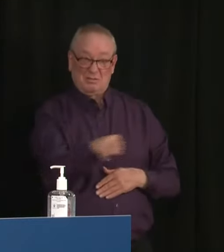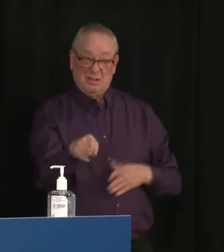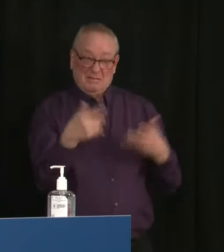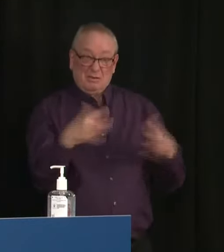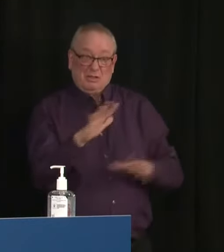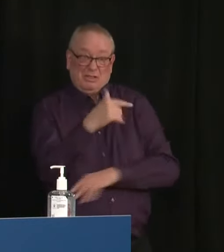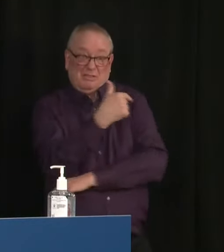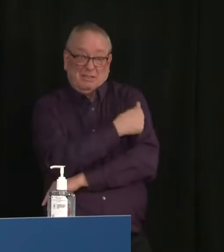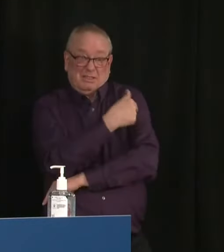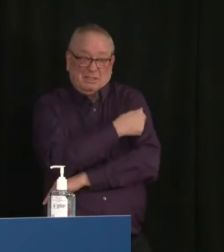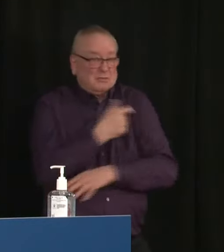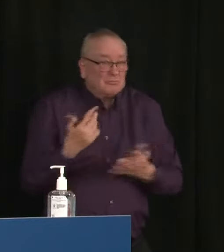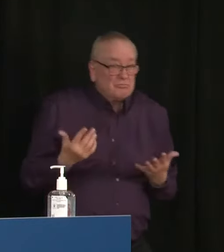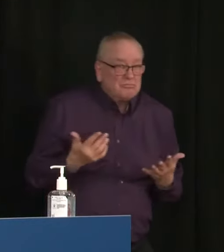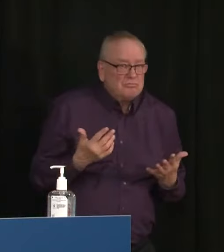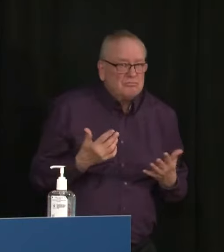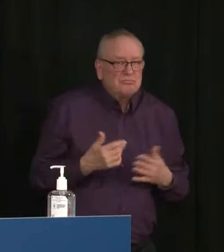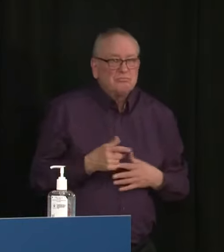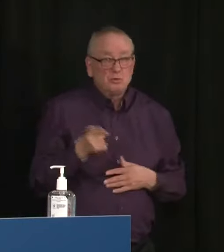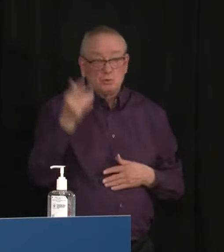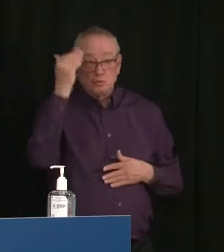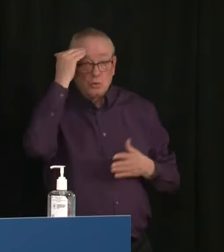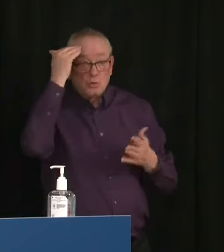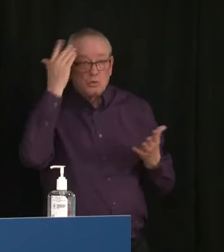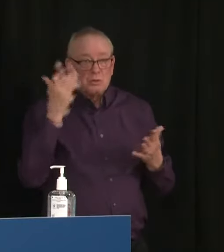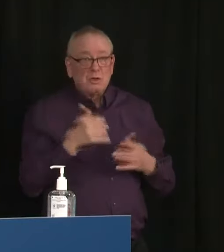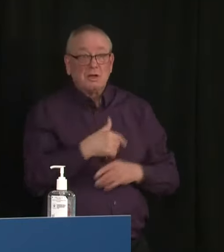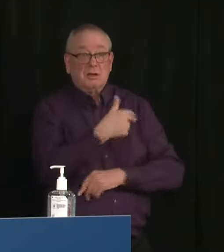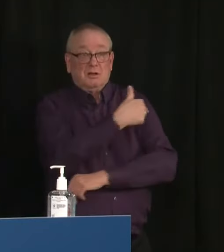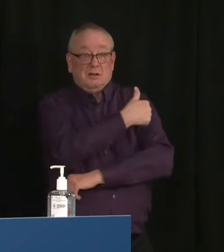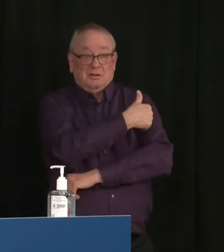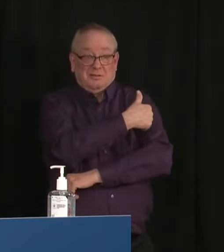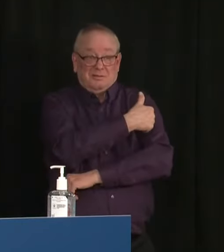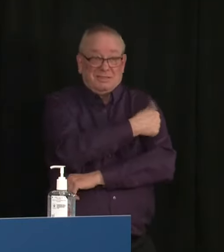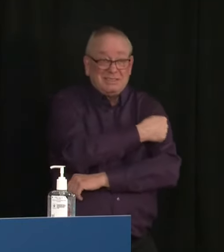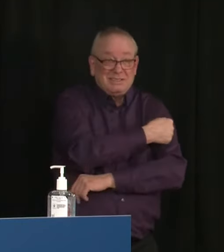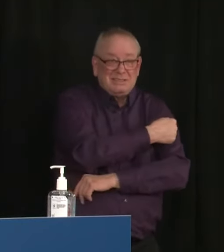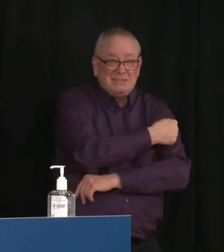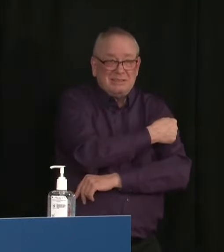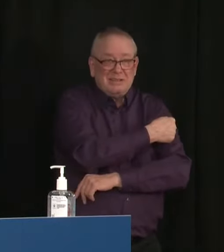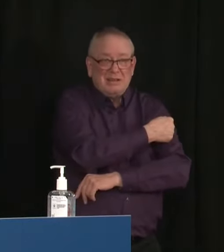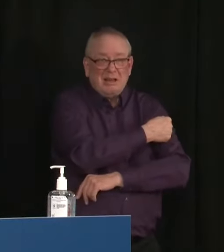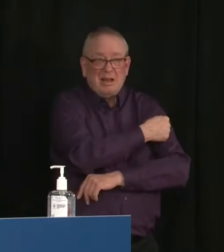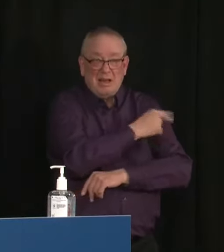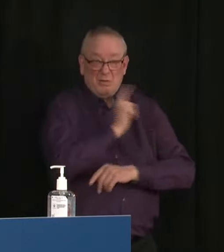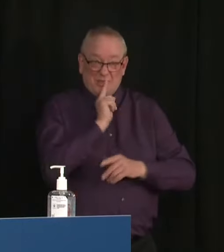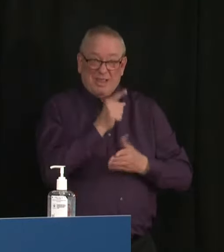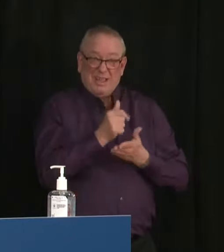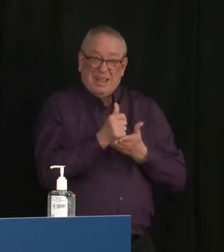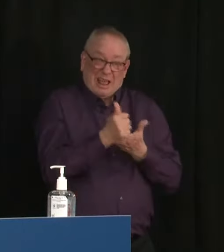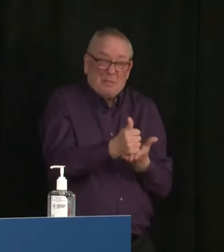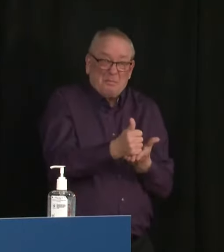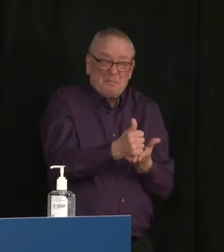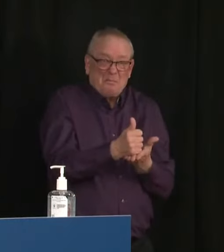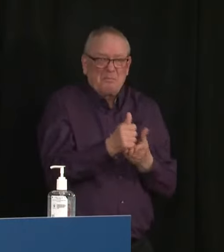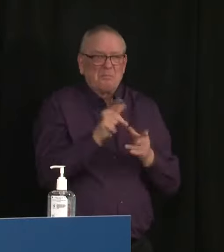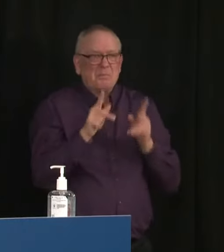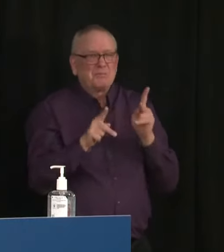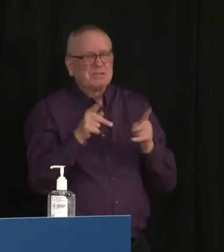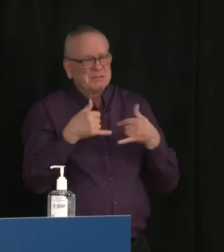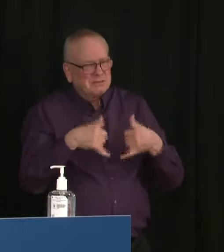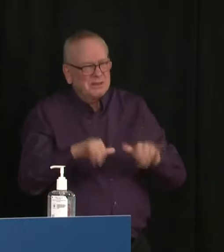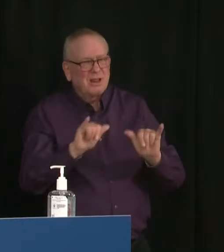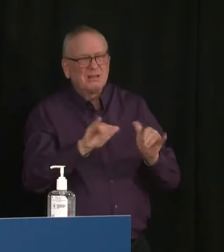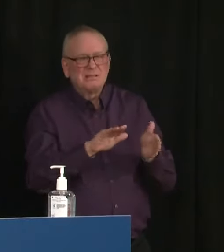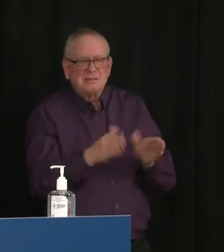What can you tell us about the impact of vaccination when we still see a lower number, but still people dying from the virus